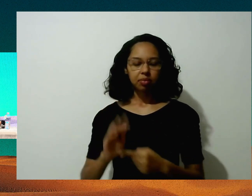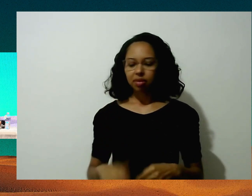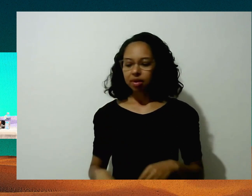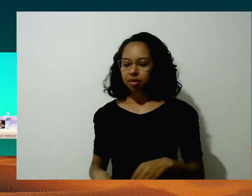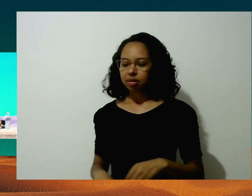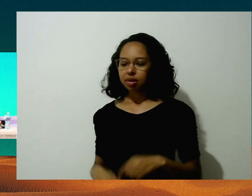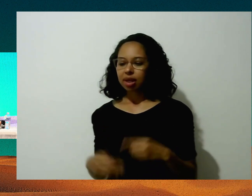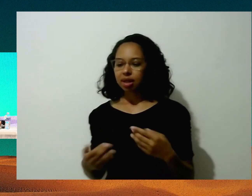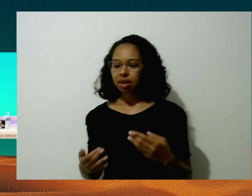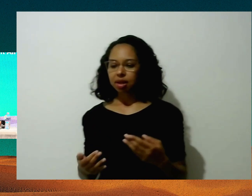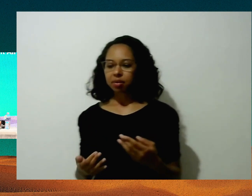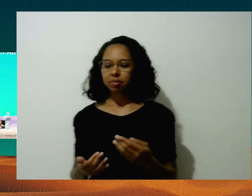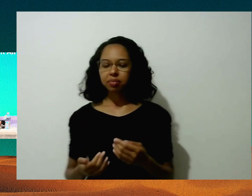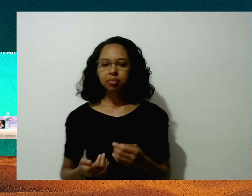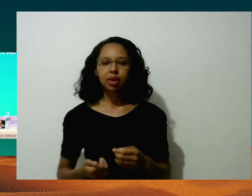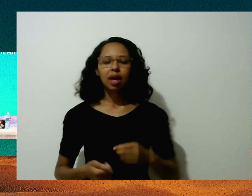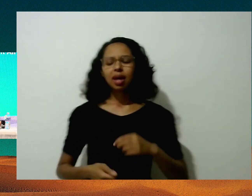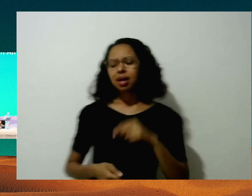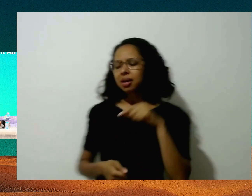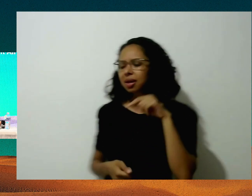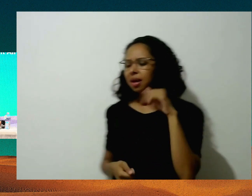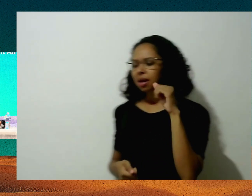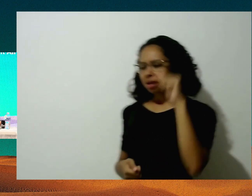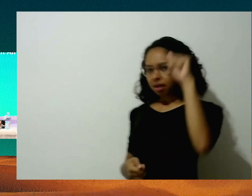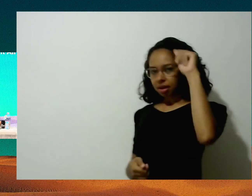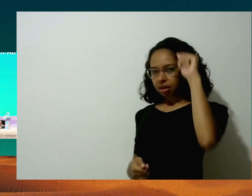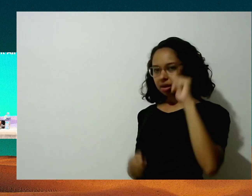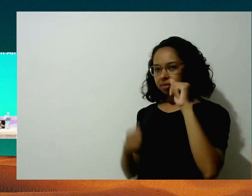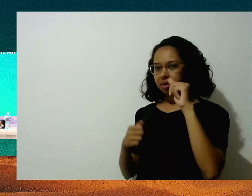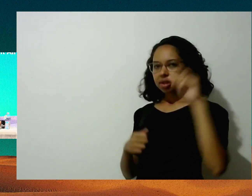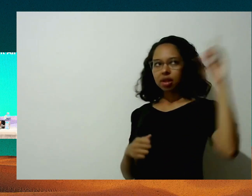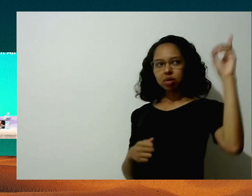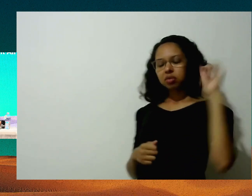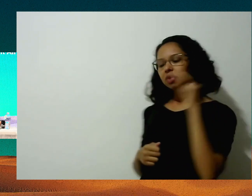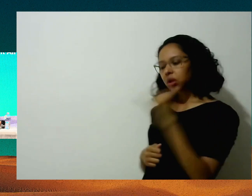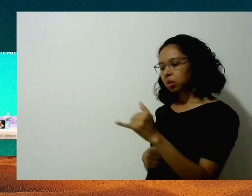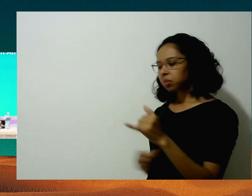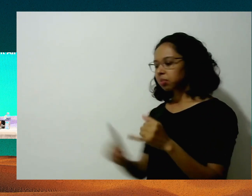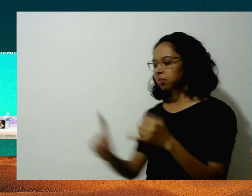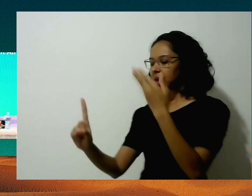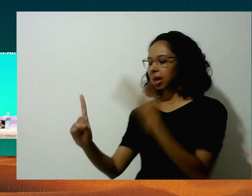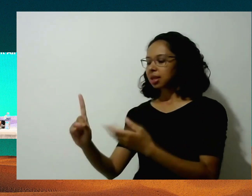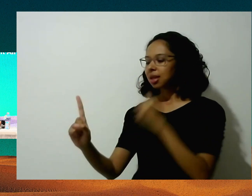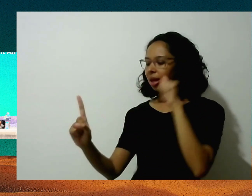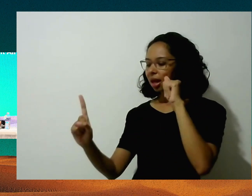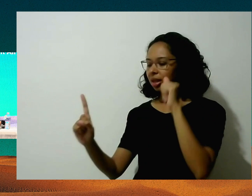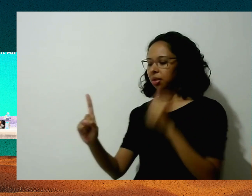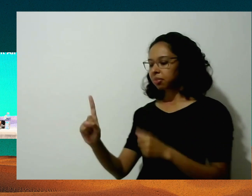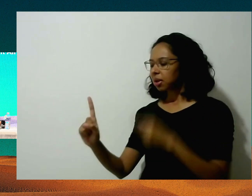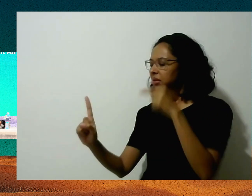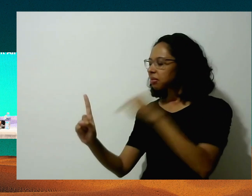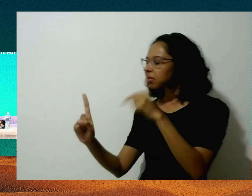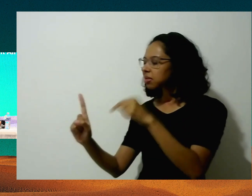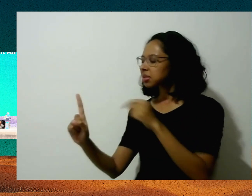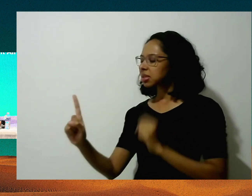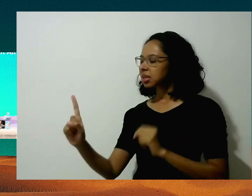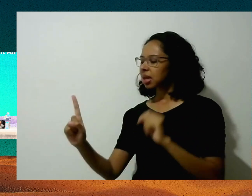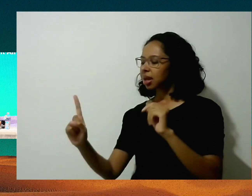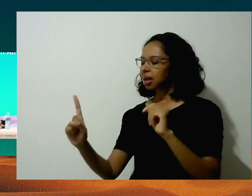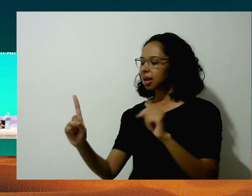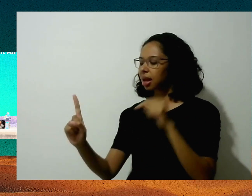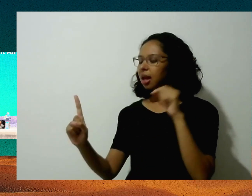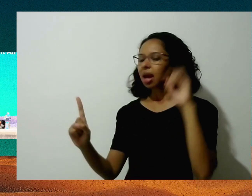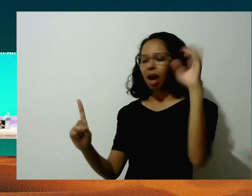voz de tua mulher e comesse da árvore que eu te ordenara não comesses, maldita é a terra